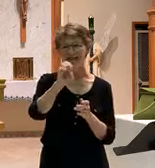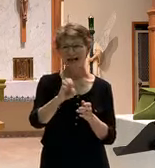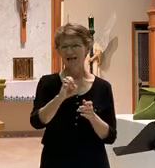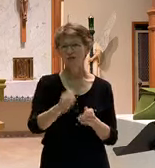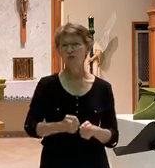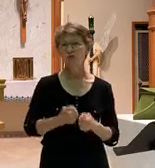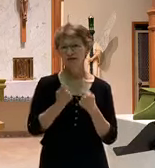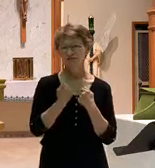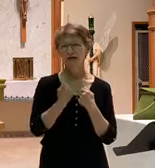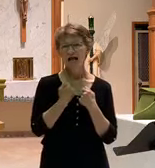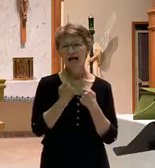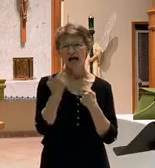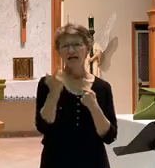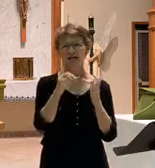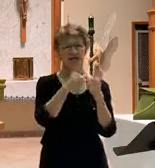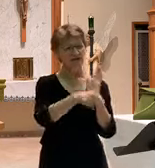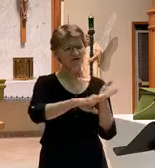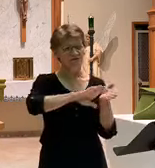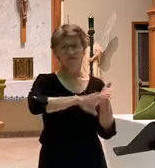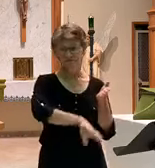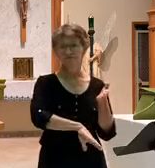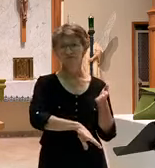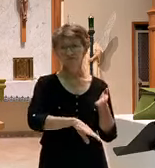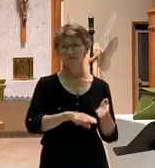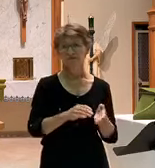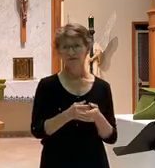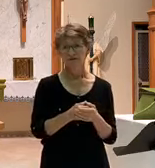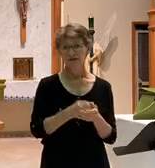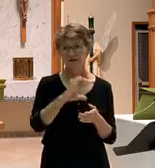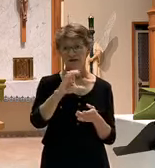offers protection to Cain. Cain lives out the rest of his life.